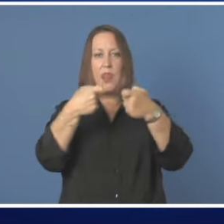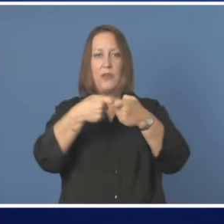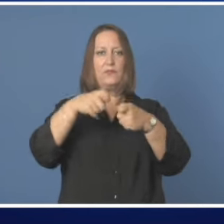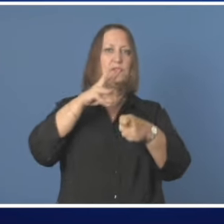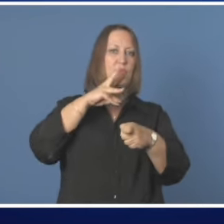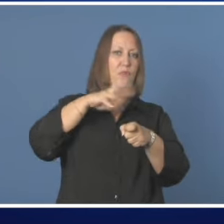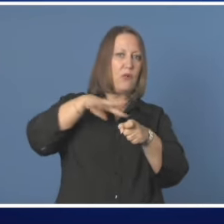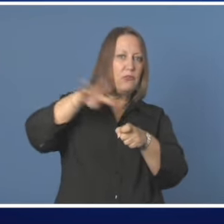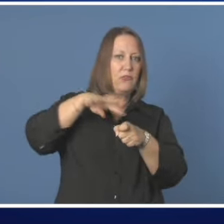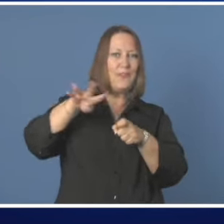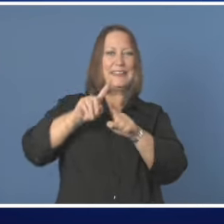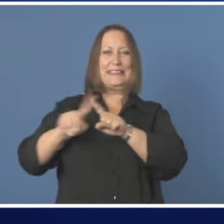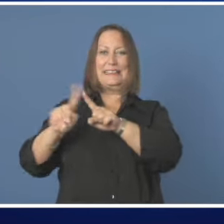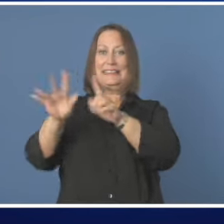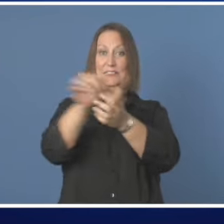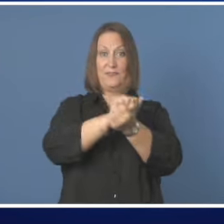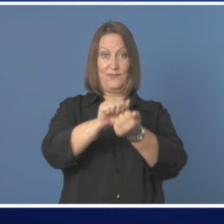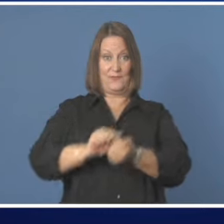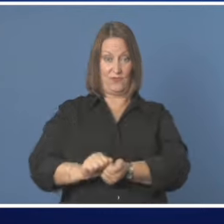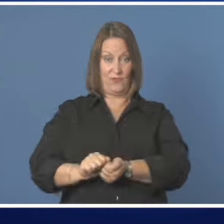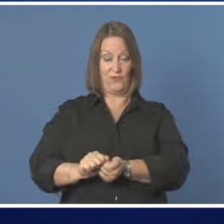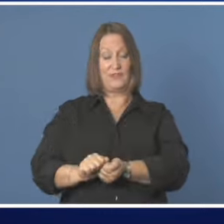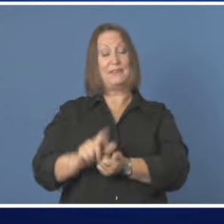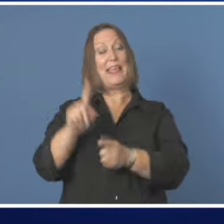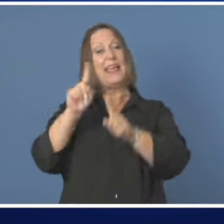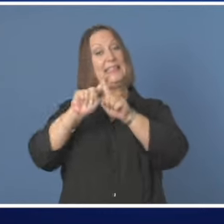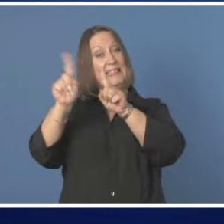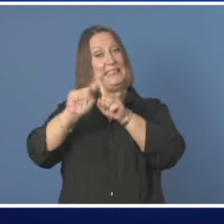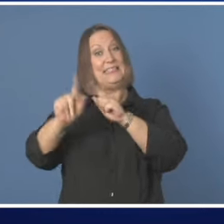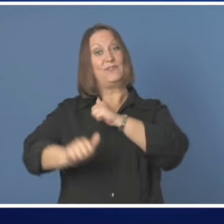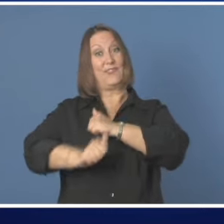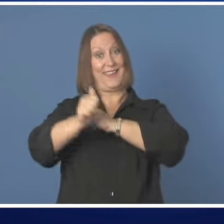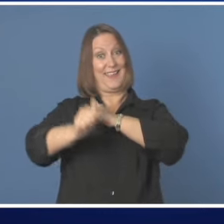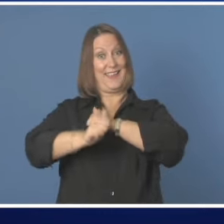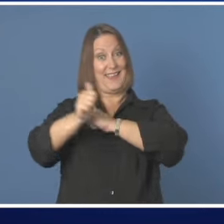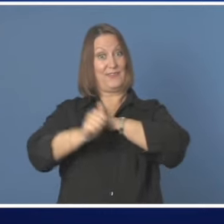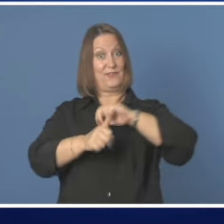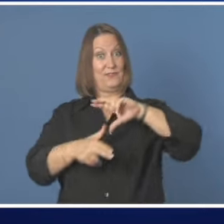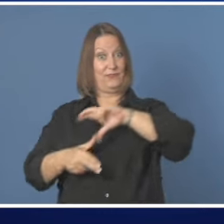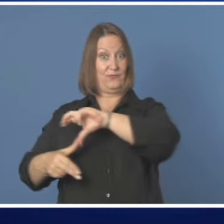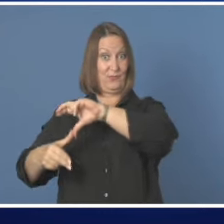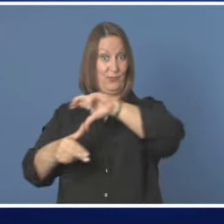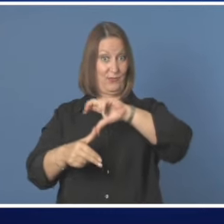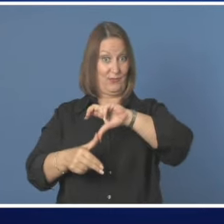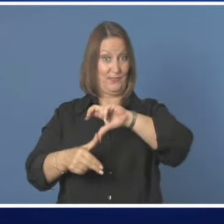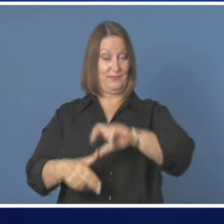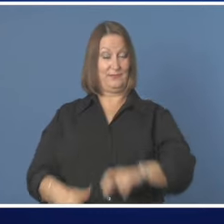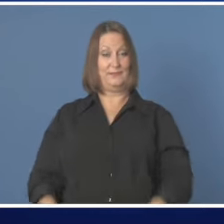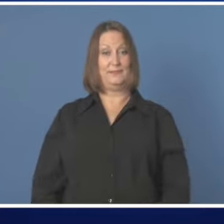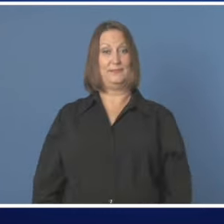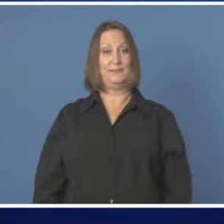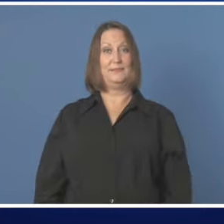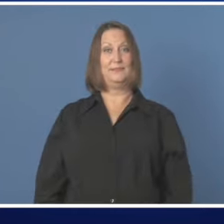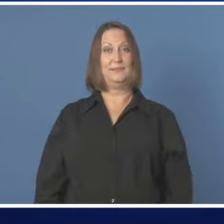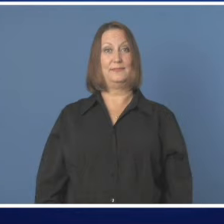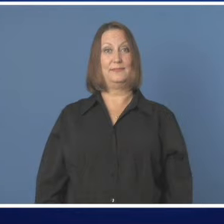be damaged or destroyed by many different storm hazards.